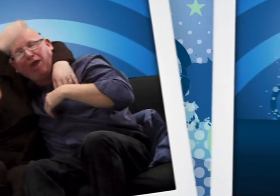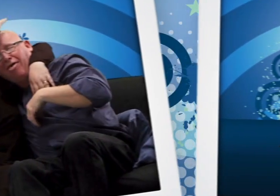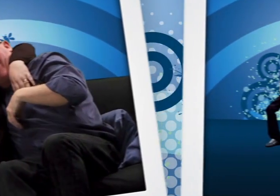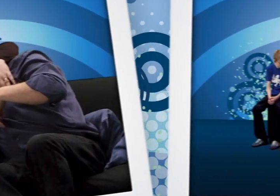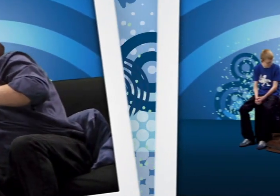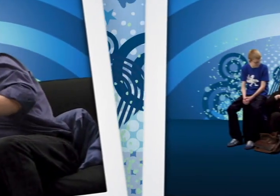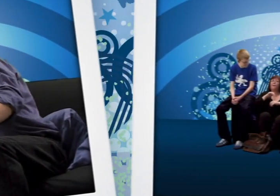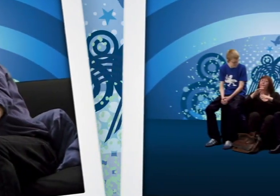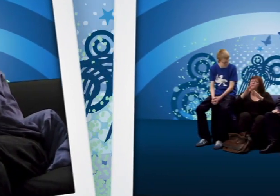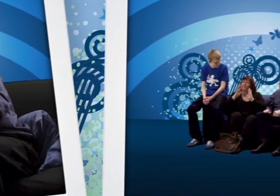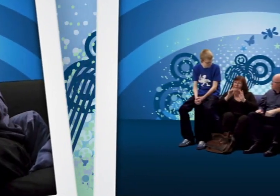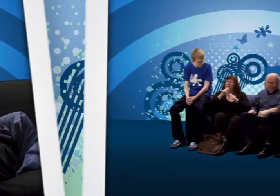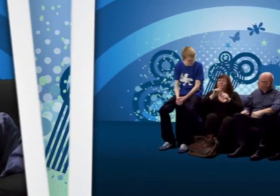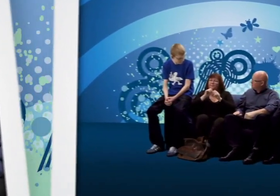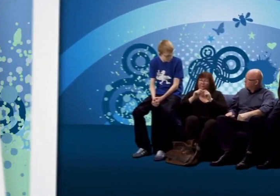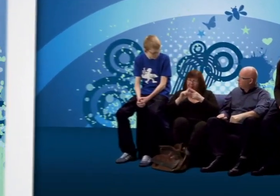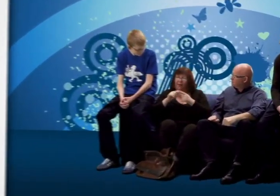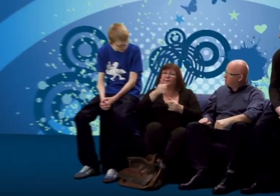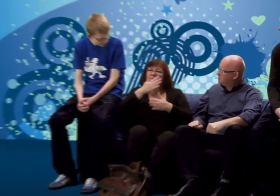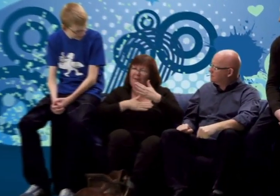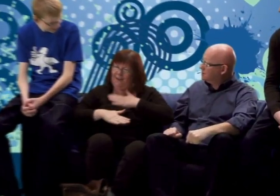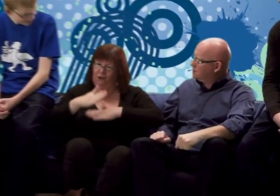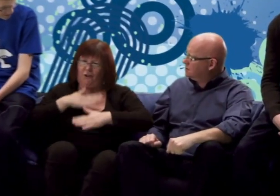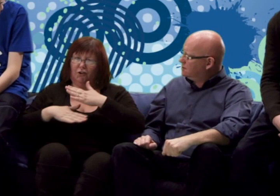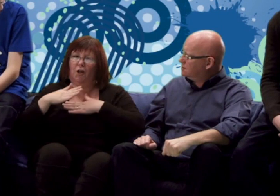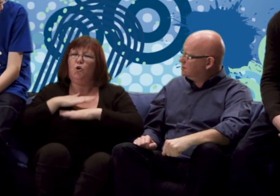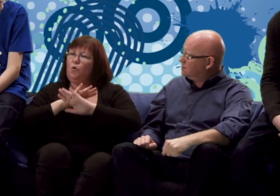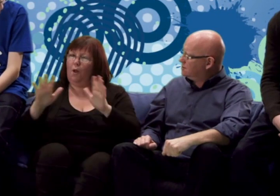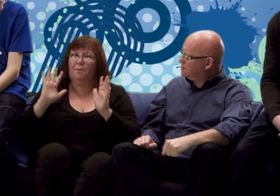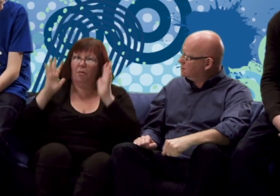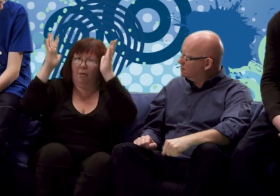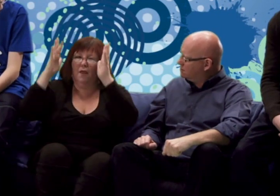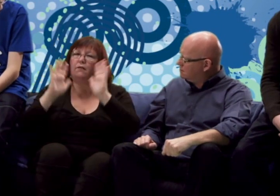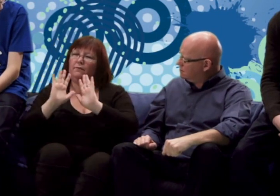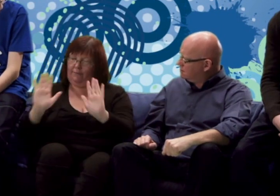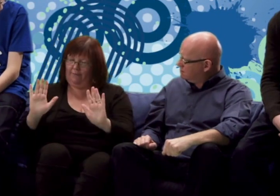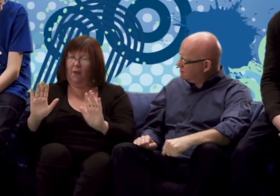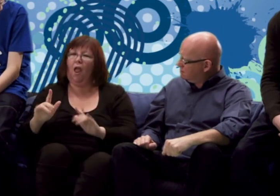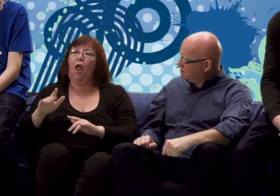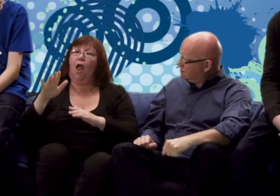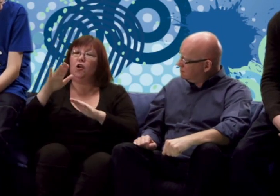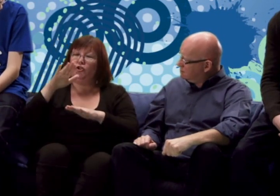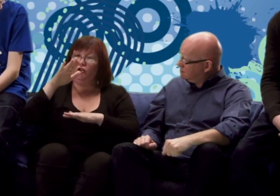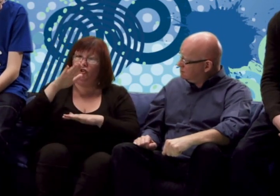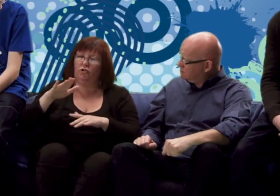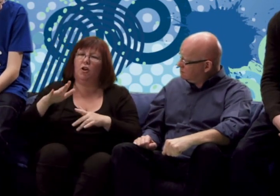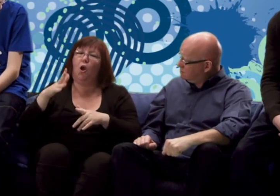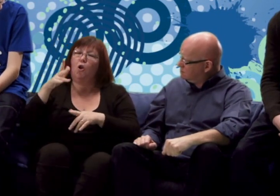My top tip for communicating with a deaf child is be patient. Please don't panic. Be